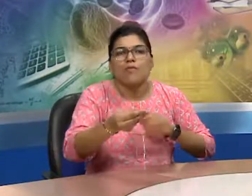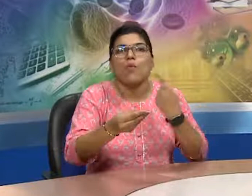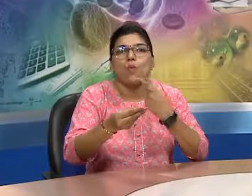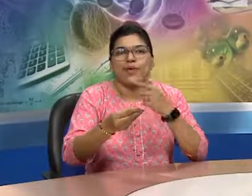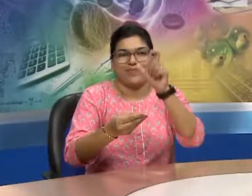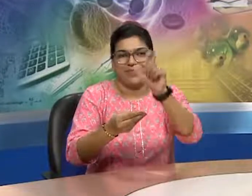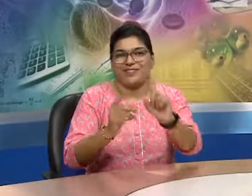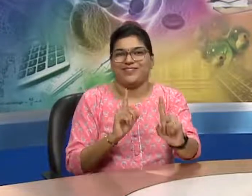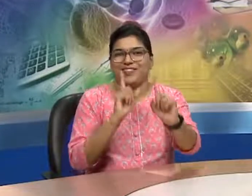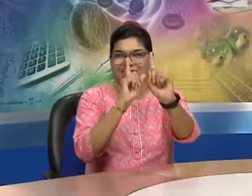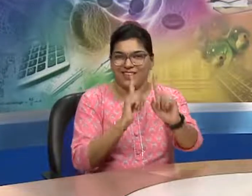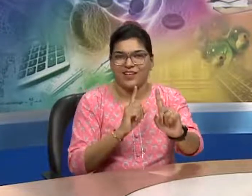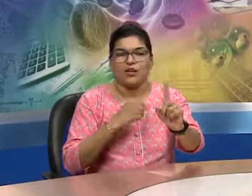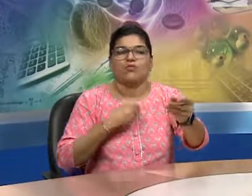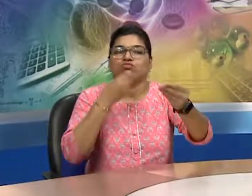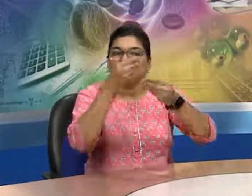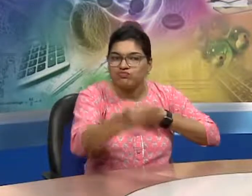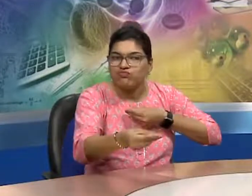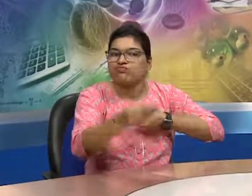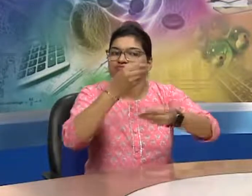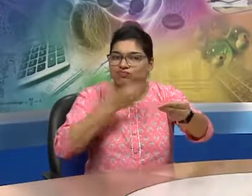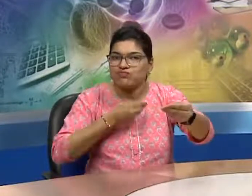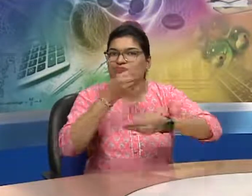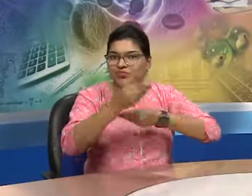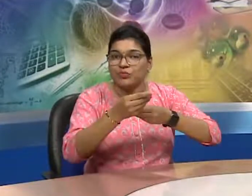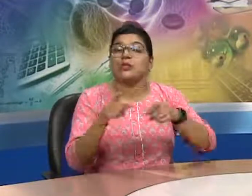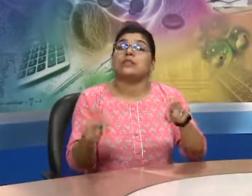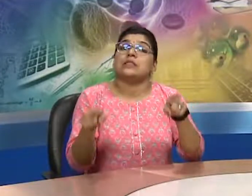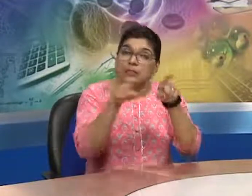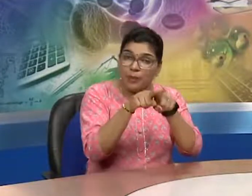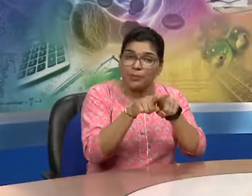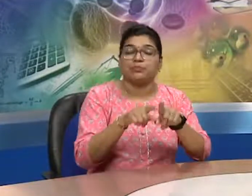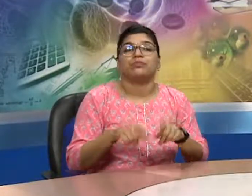they exchange their views or they talk to each other.